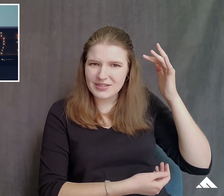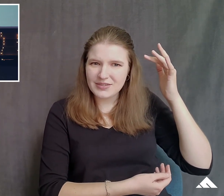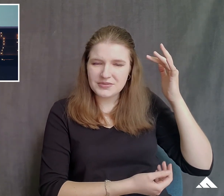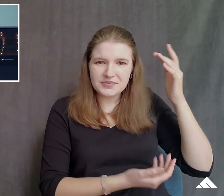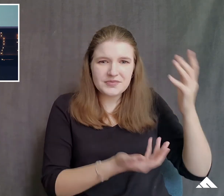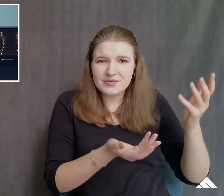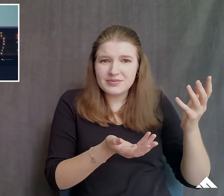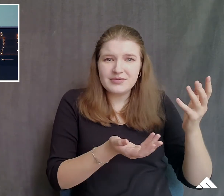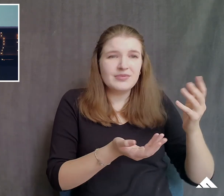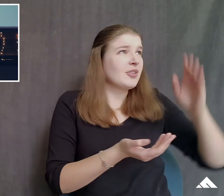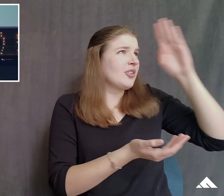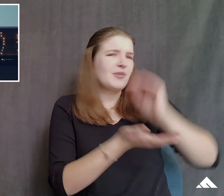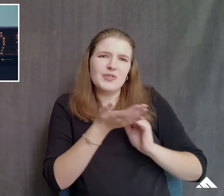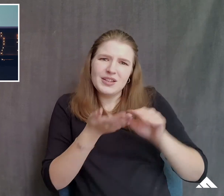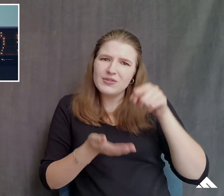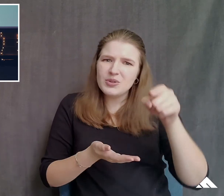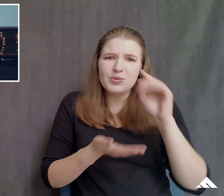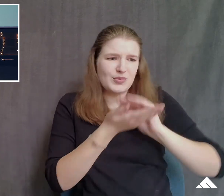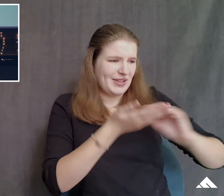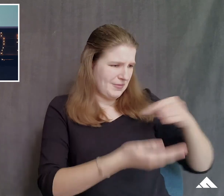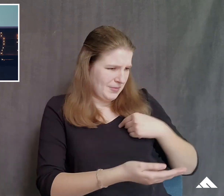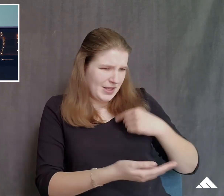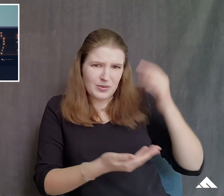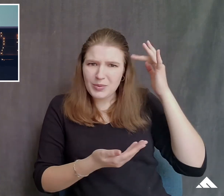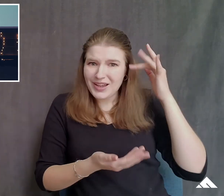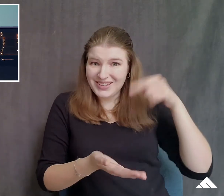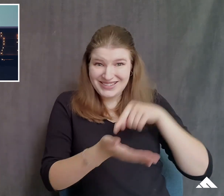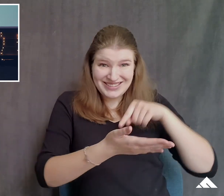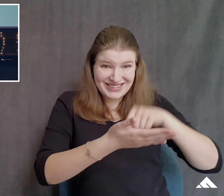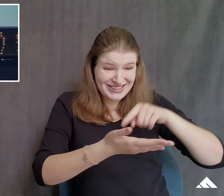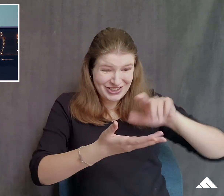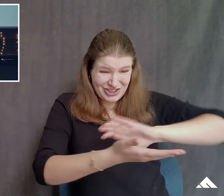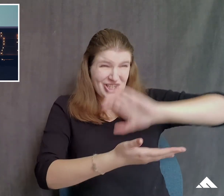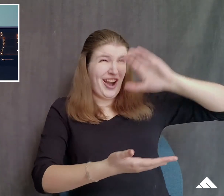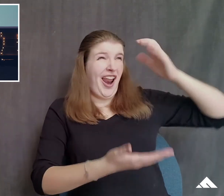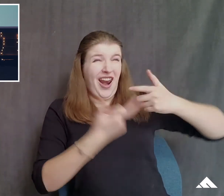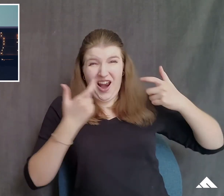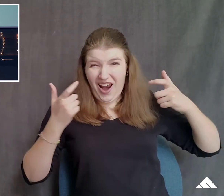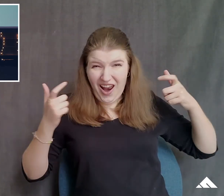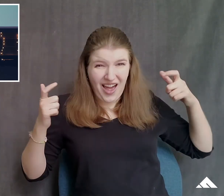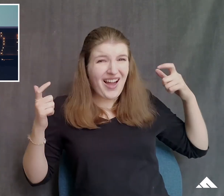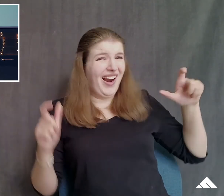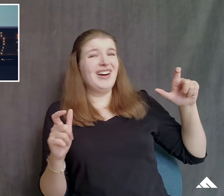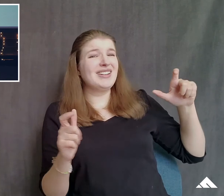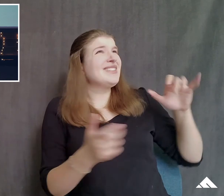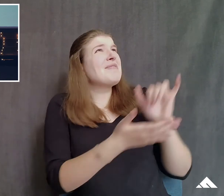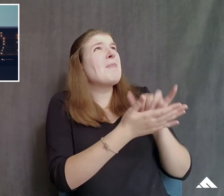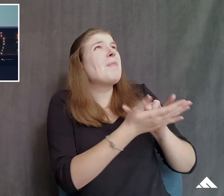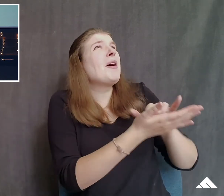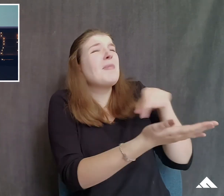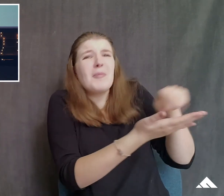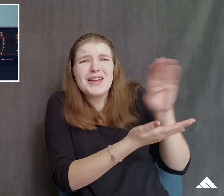Why did he forgive you and why did he forgive me this debt that is so gigantic that we could never pay it